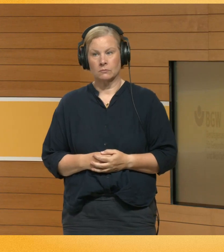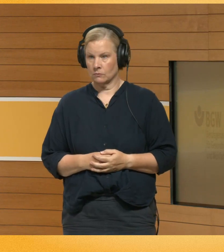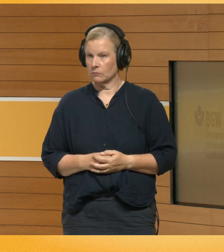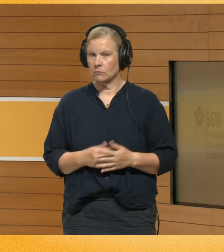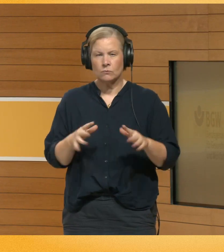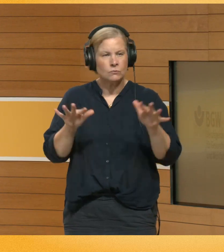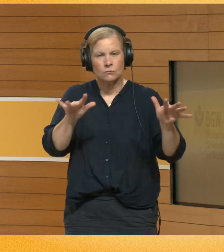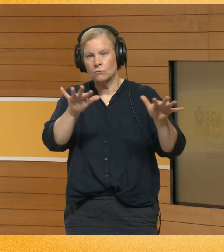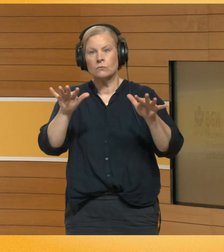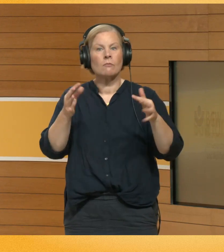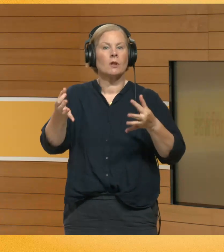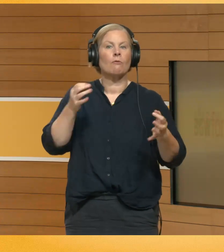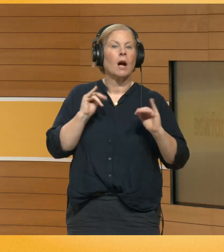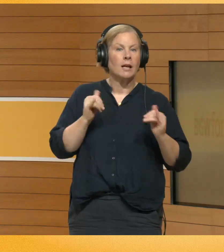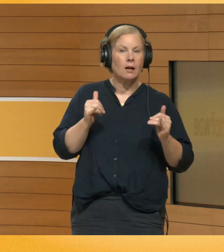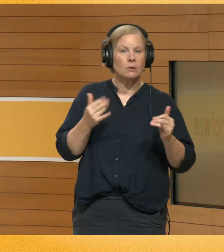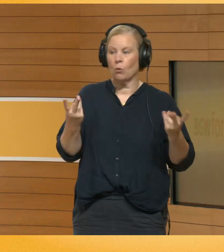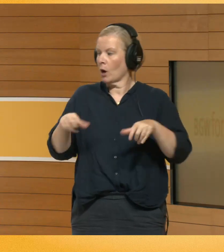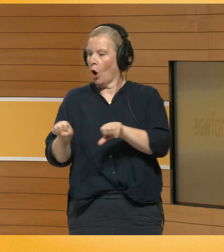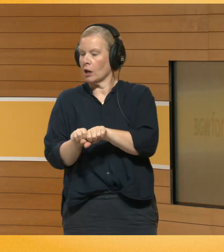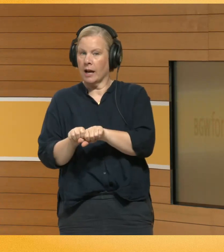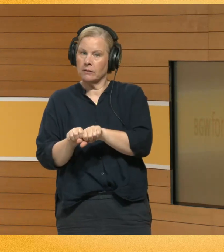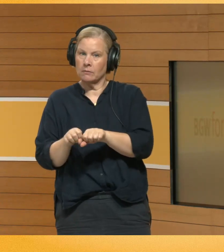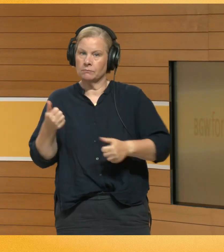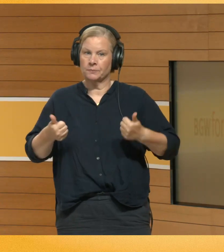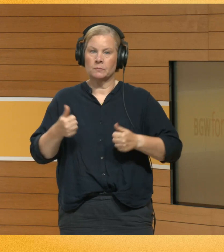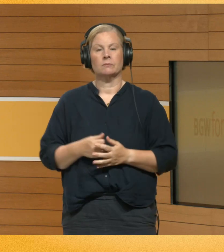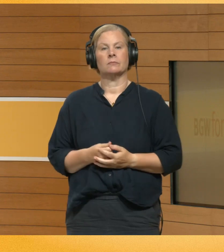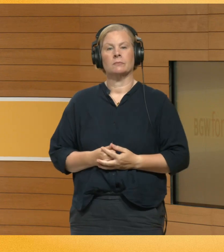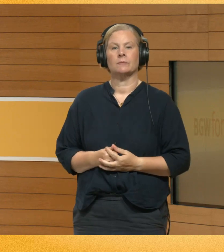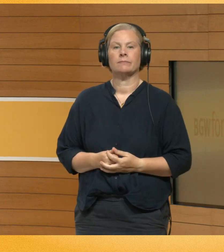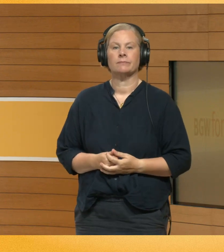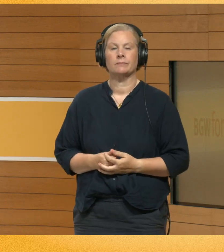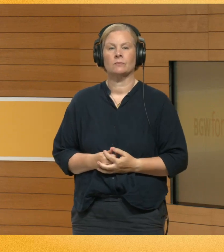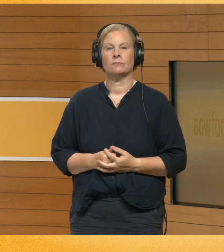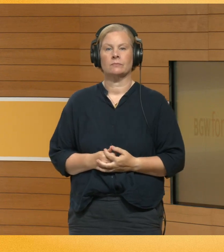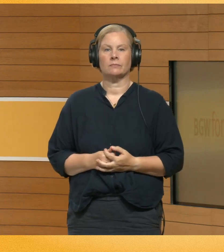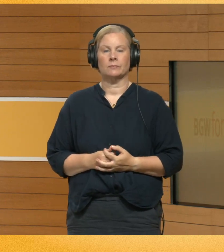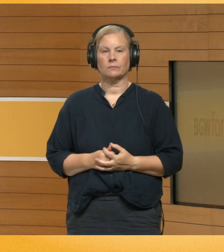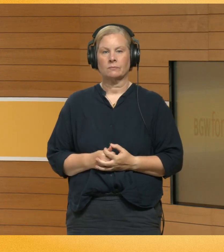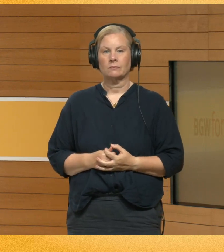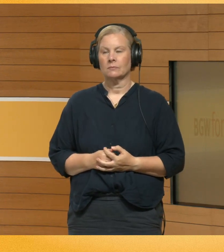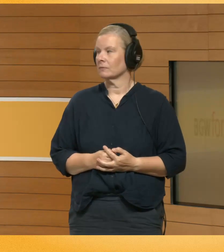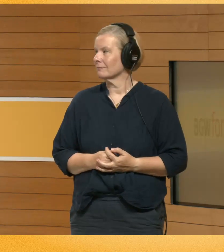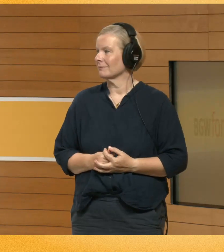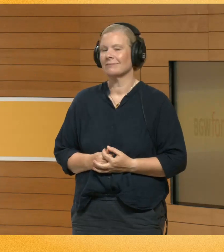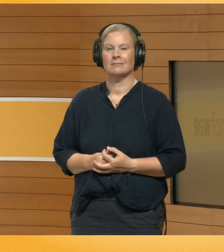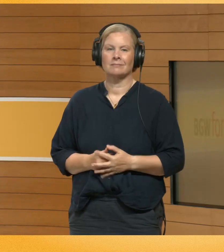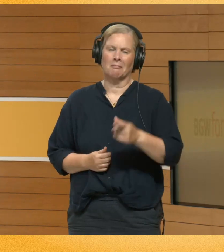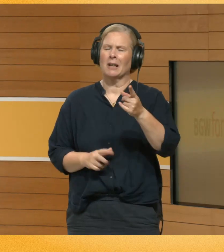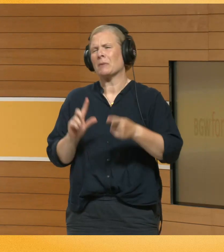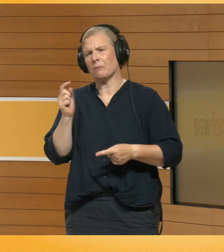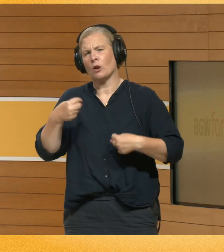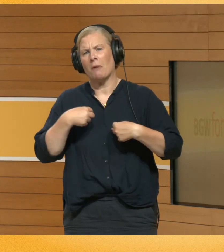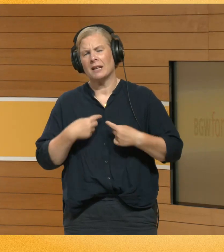at online. Yeah. Me again. Yeah. Could you elaborate a little